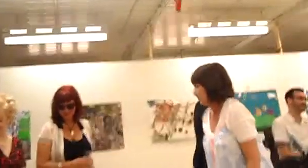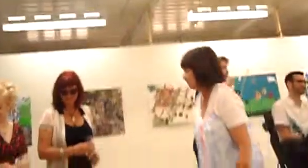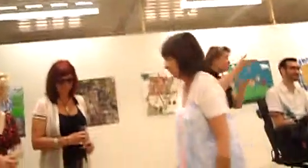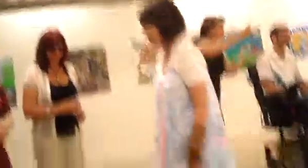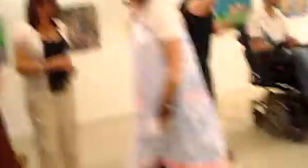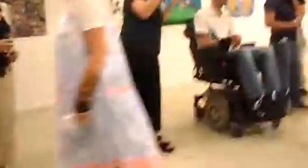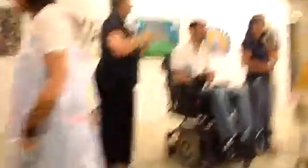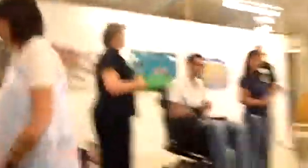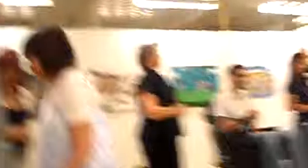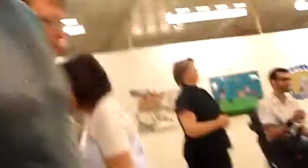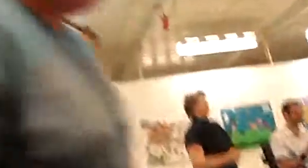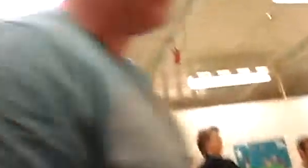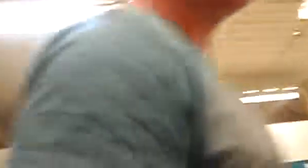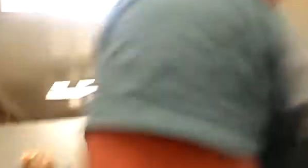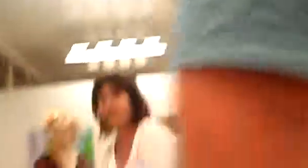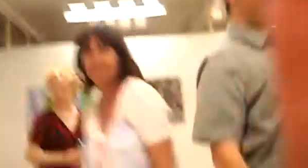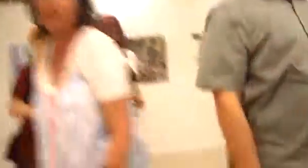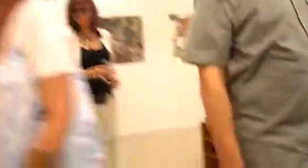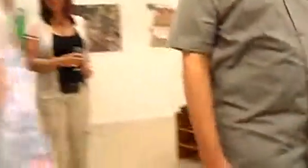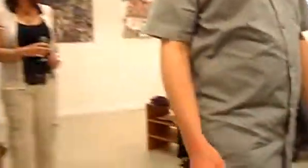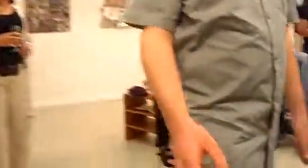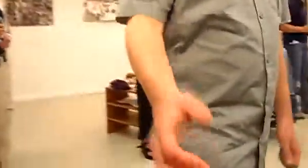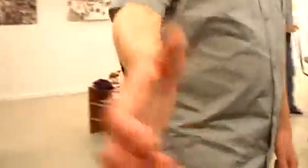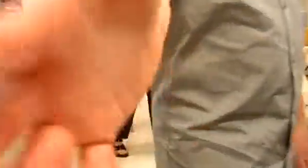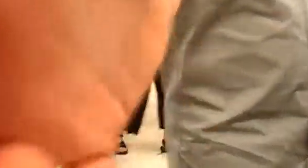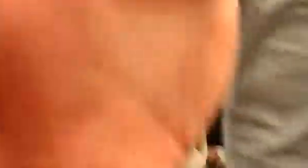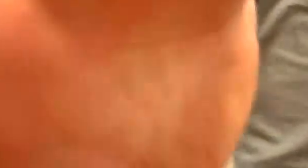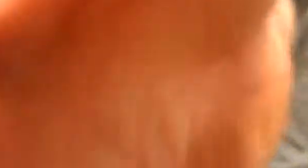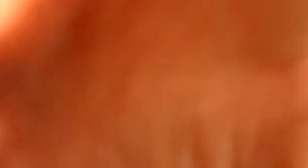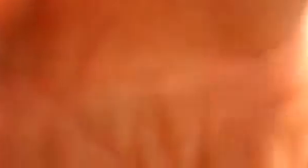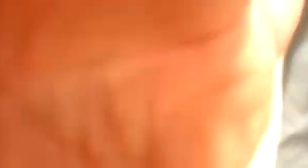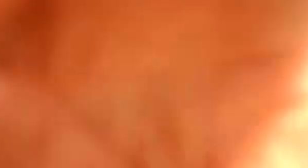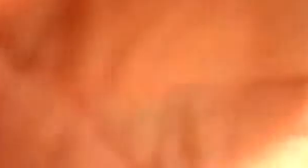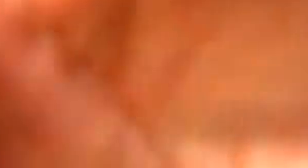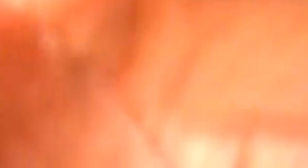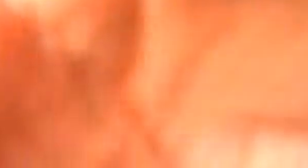And lots of things have resonated with me. So well done, everyone, and particularly the artists.